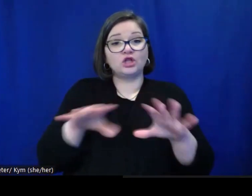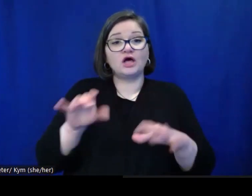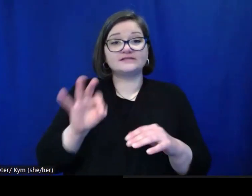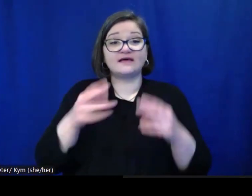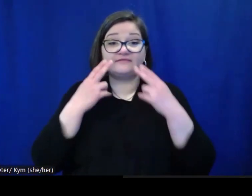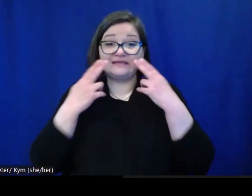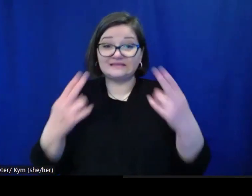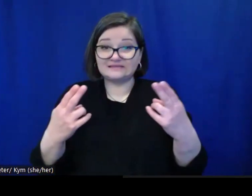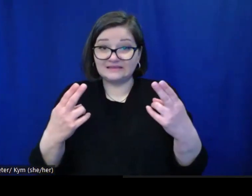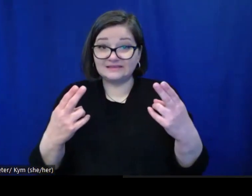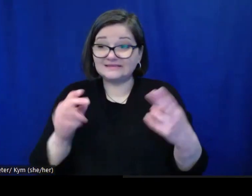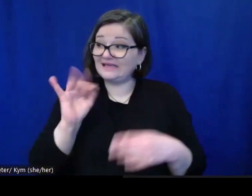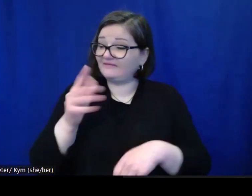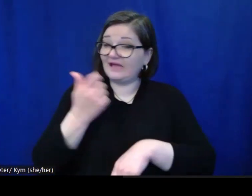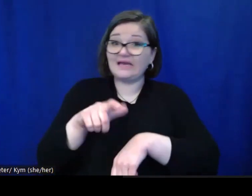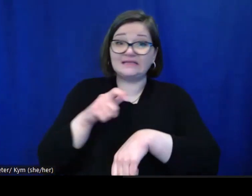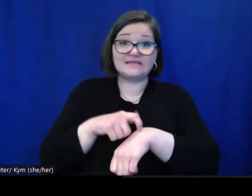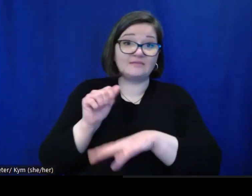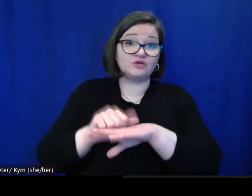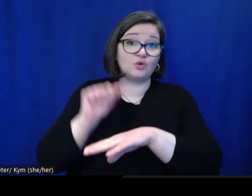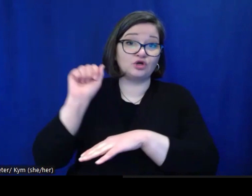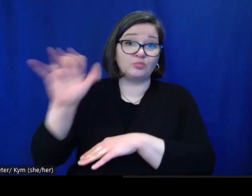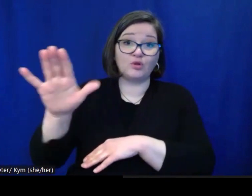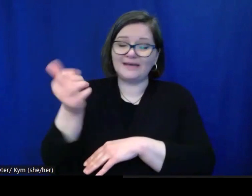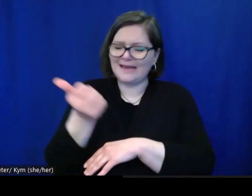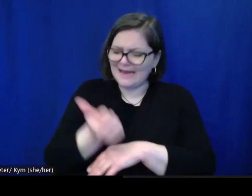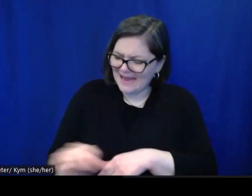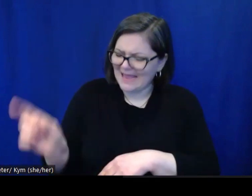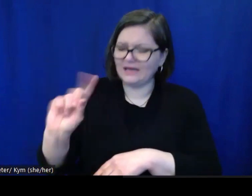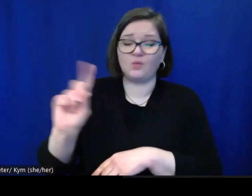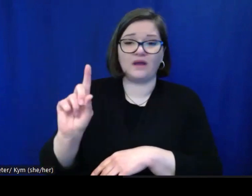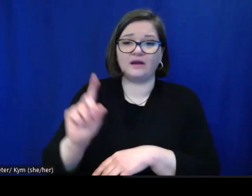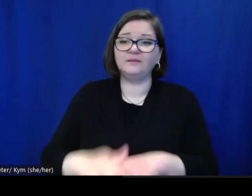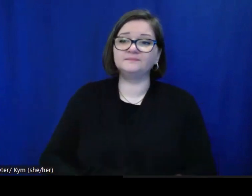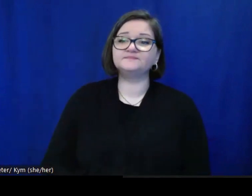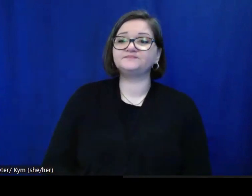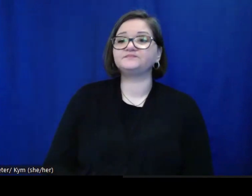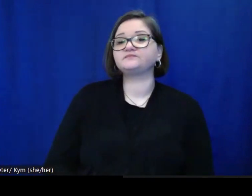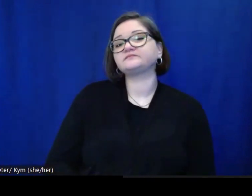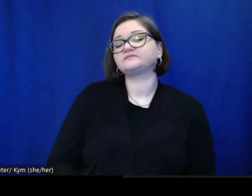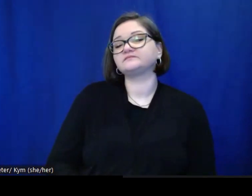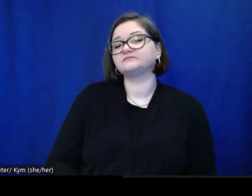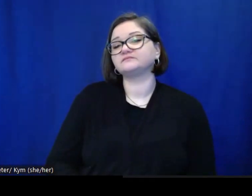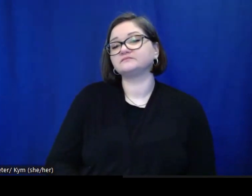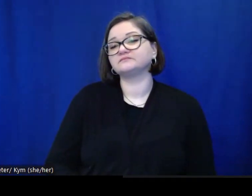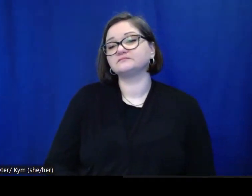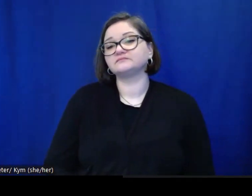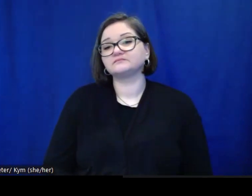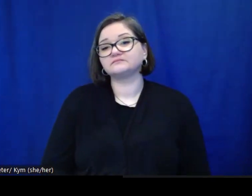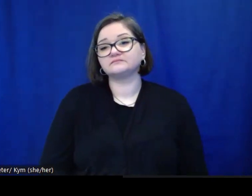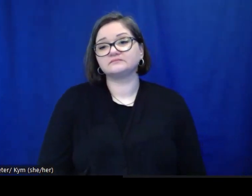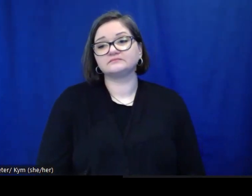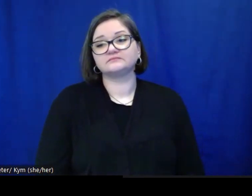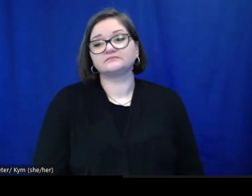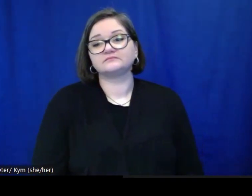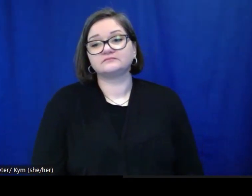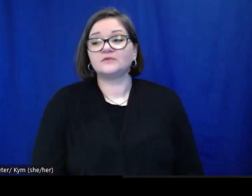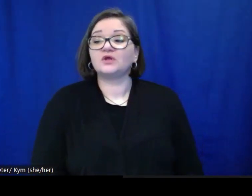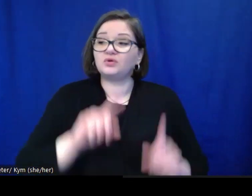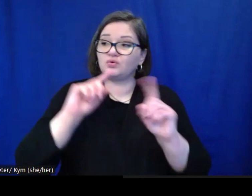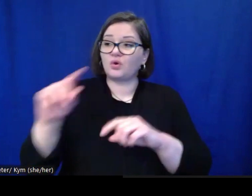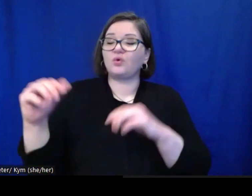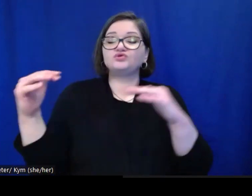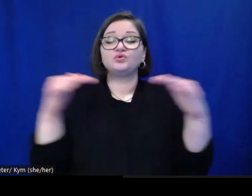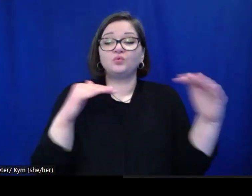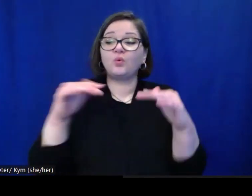If you were ever deployed anywhere, okay, and you're going to war zones, you're